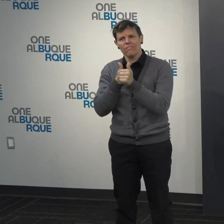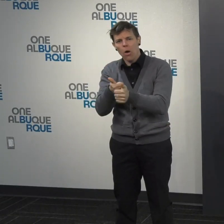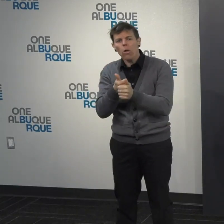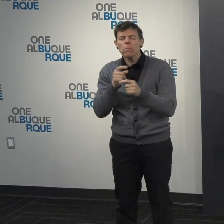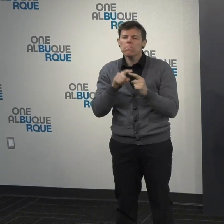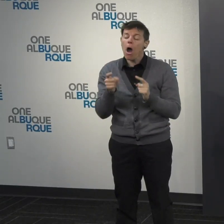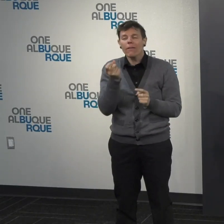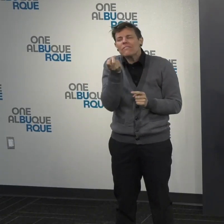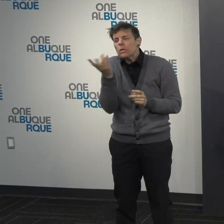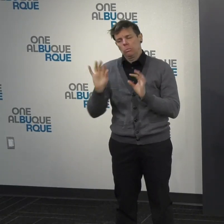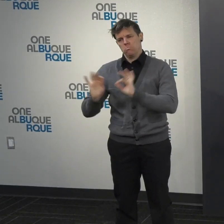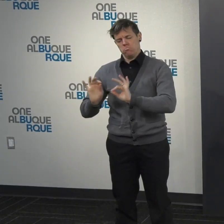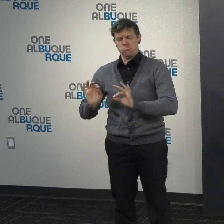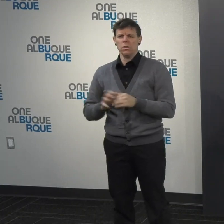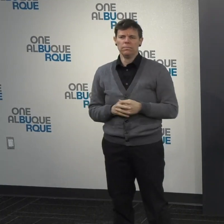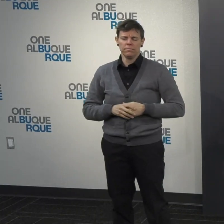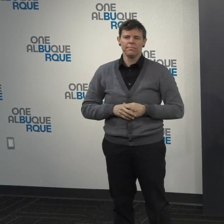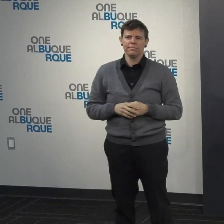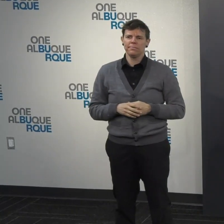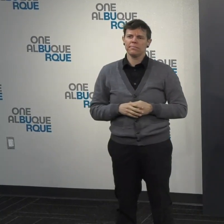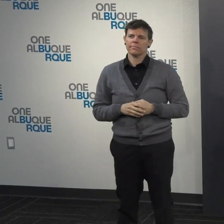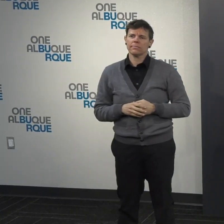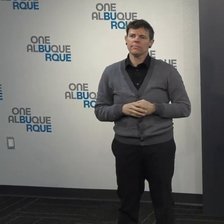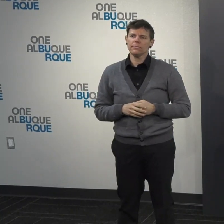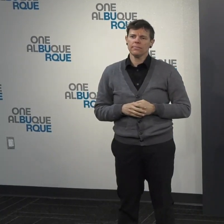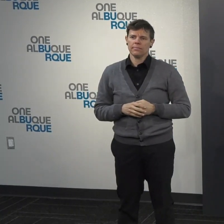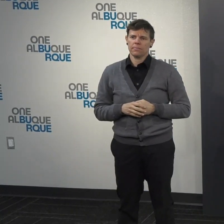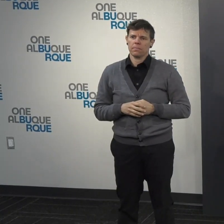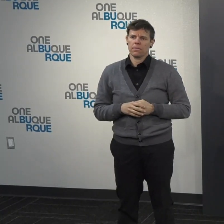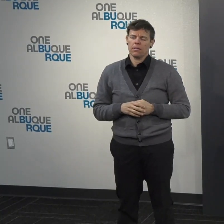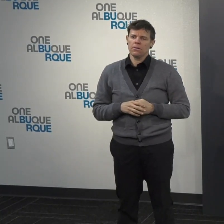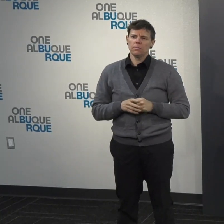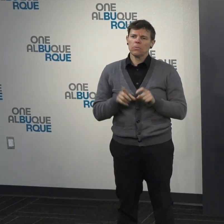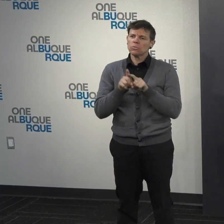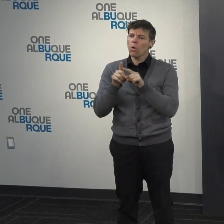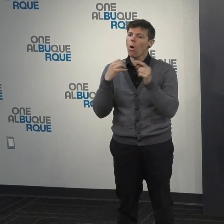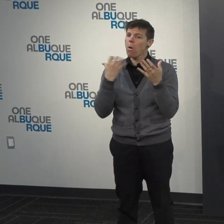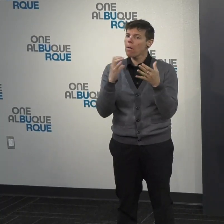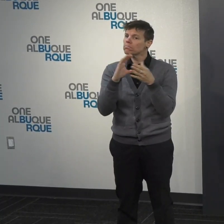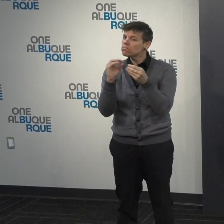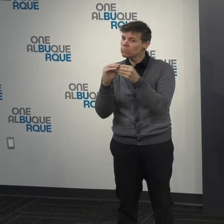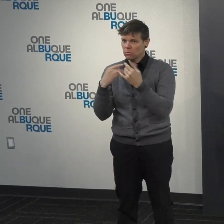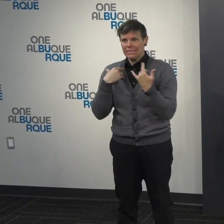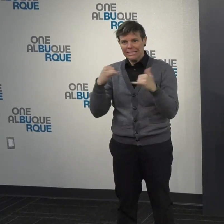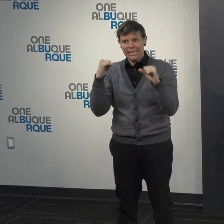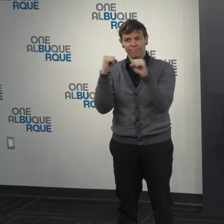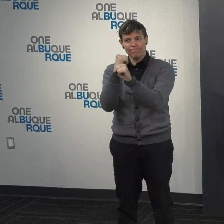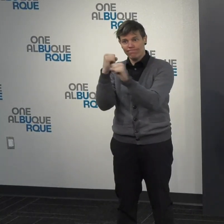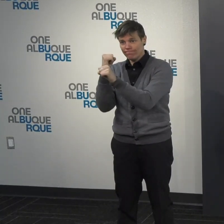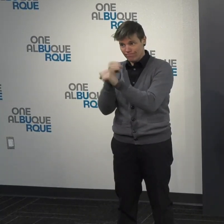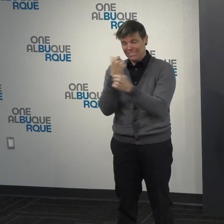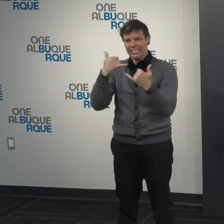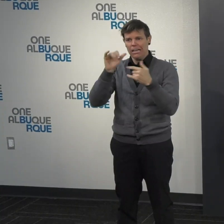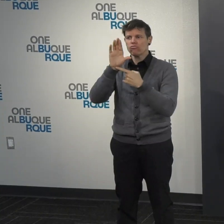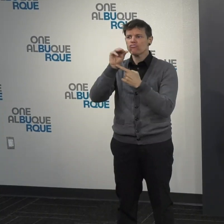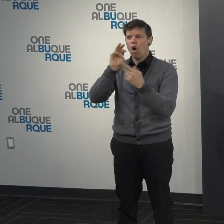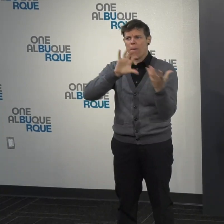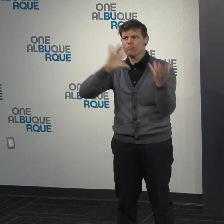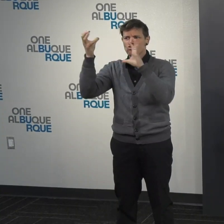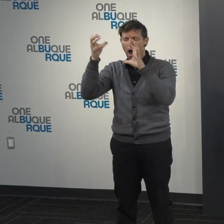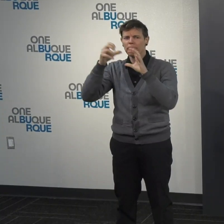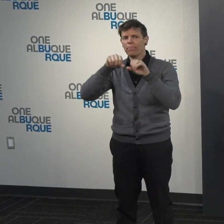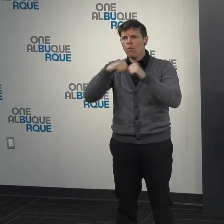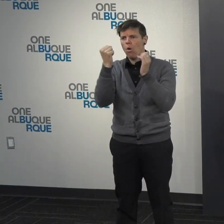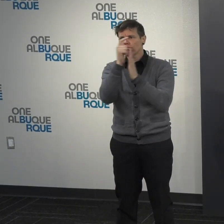to what we're trying to go through. Now, I also want to mention that we're continuing to fight crime, so we're going to talk a little bit about that today as well, and